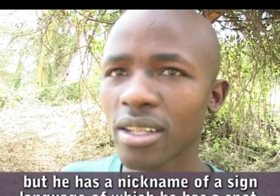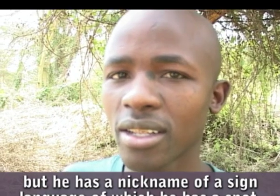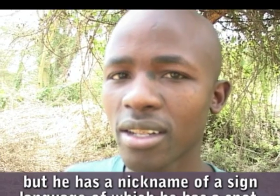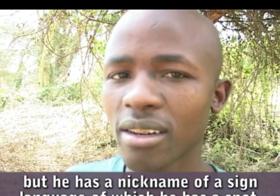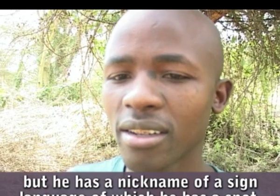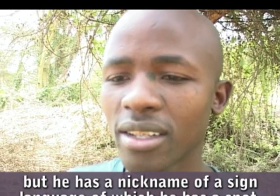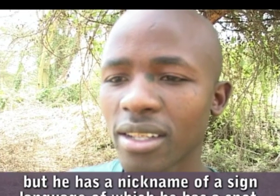has